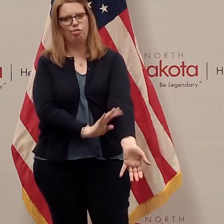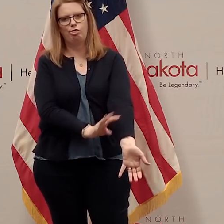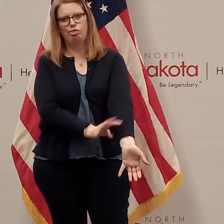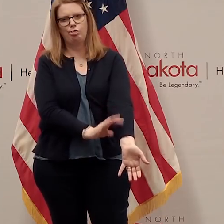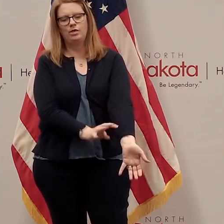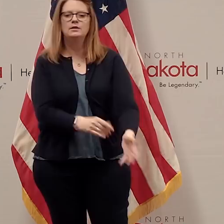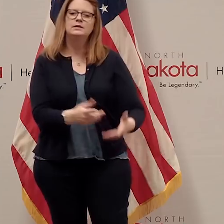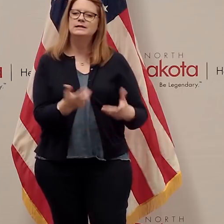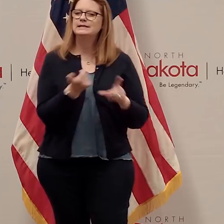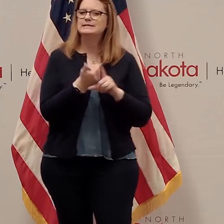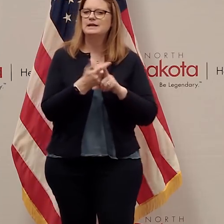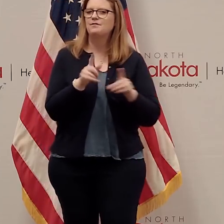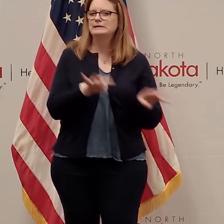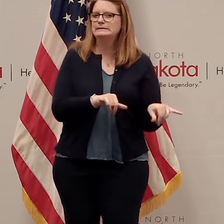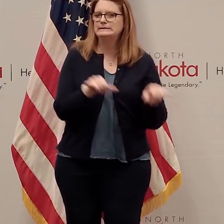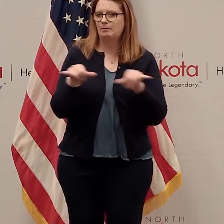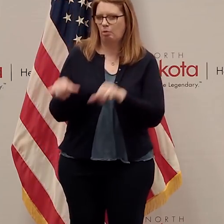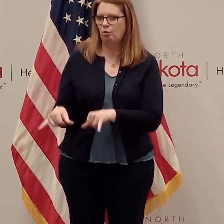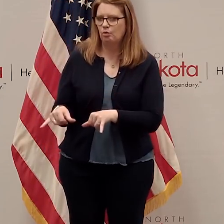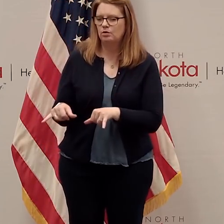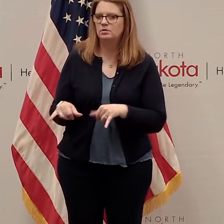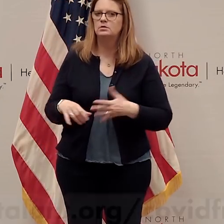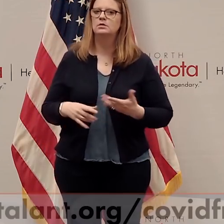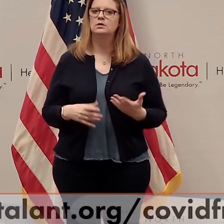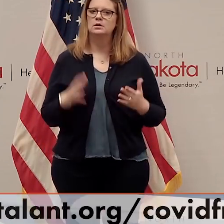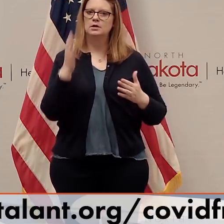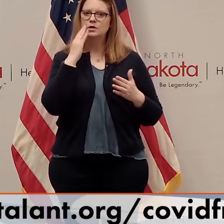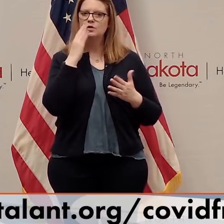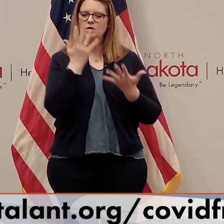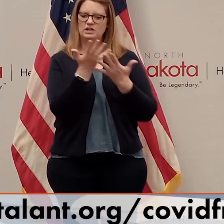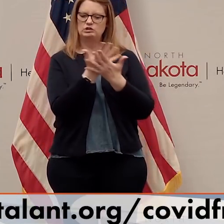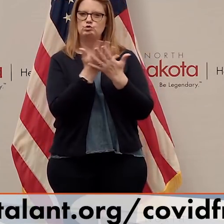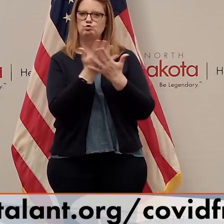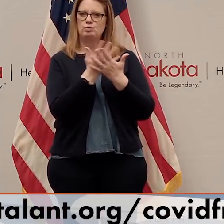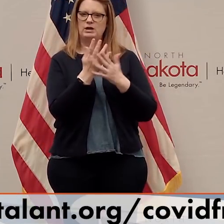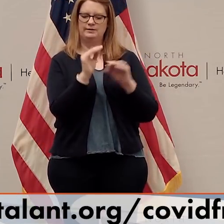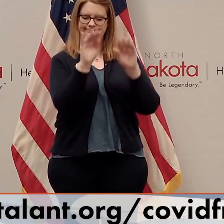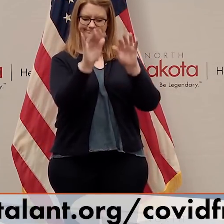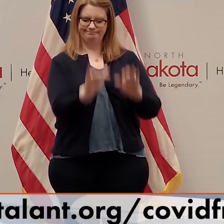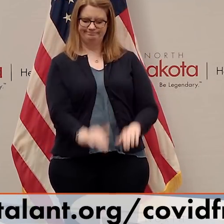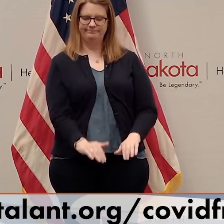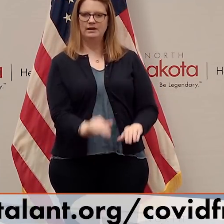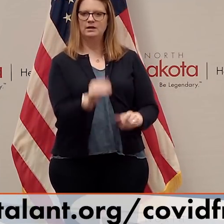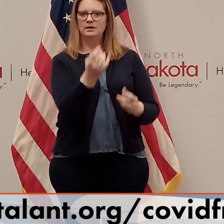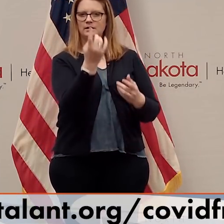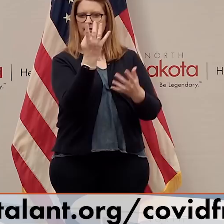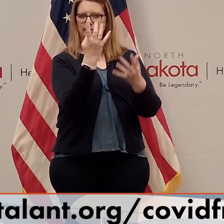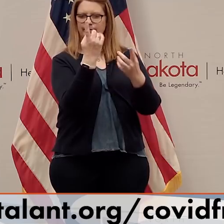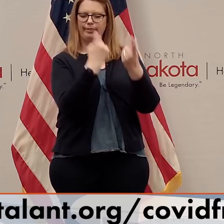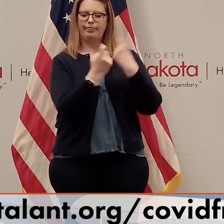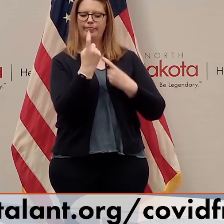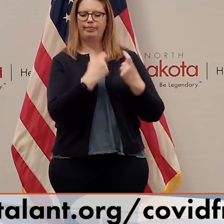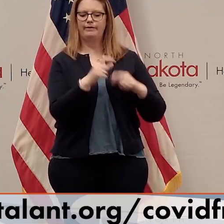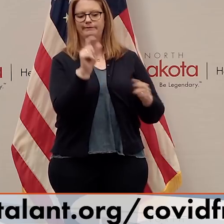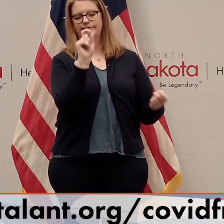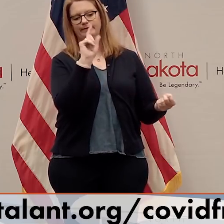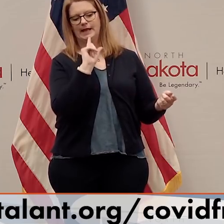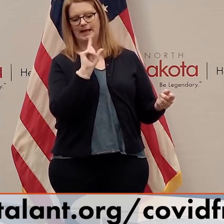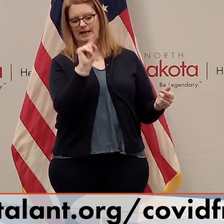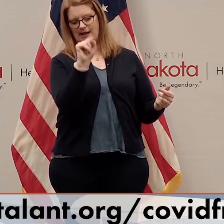Yes, it's similar. You'll be asked to fill out a pre-screening form, and all of those same requirements